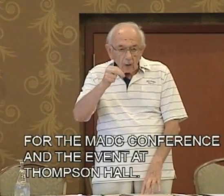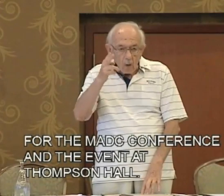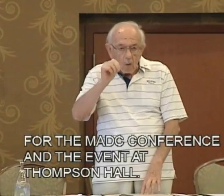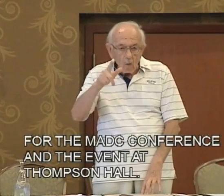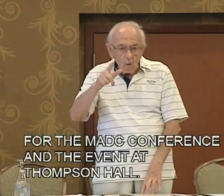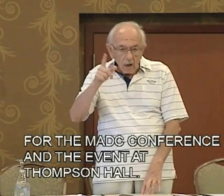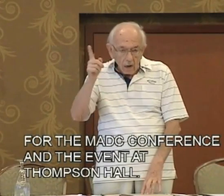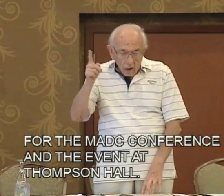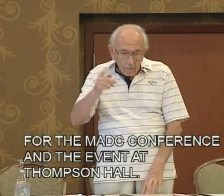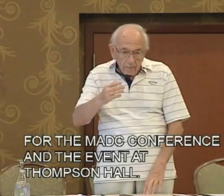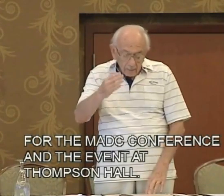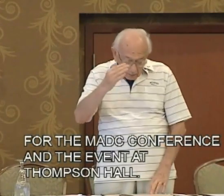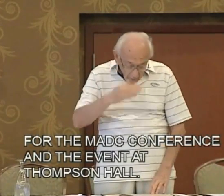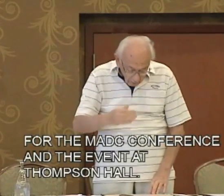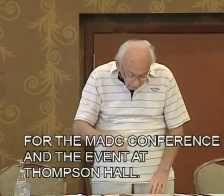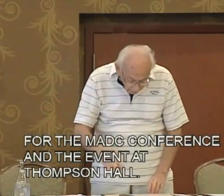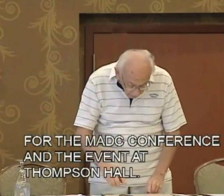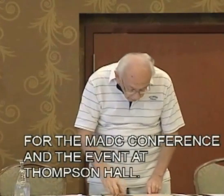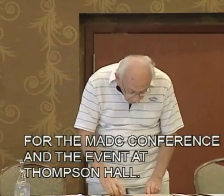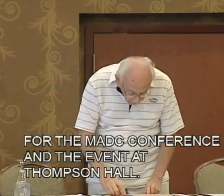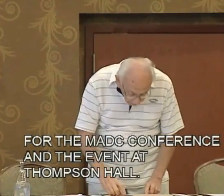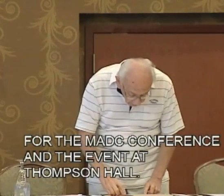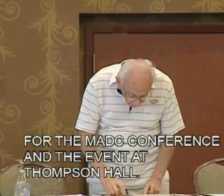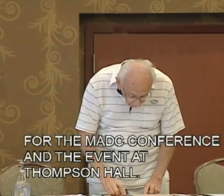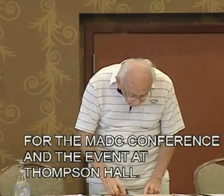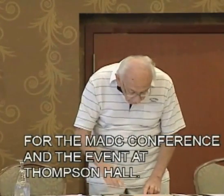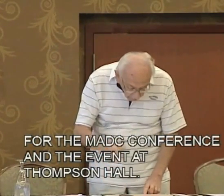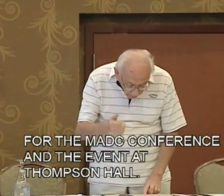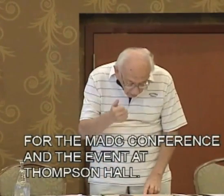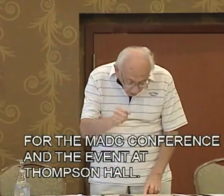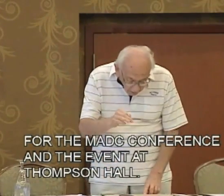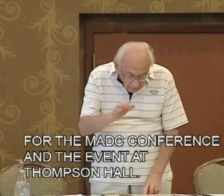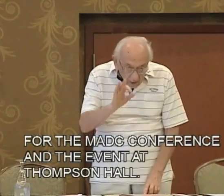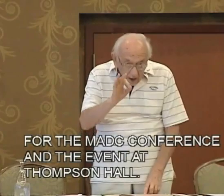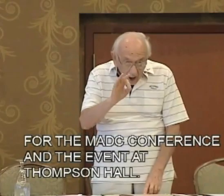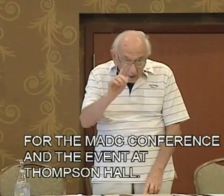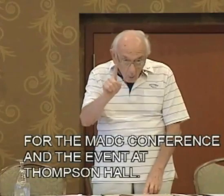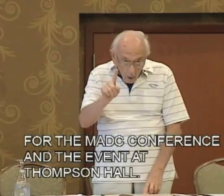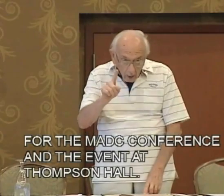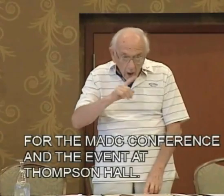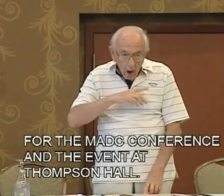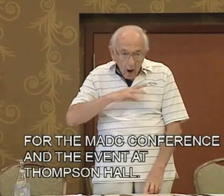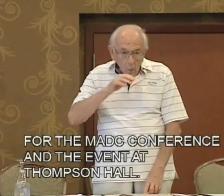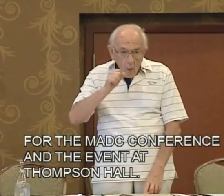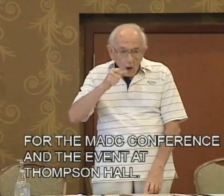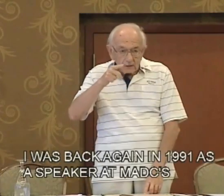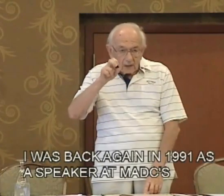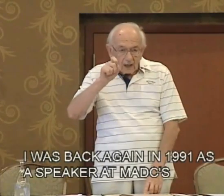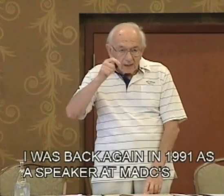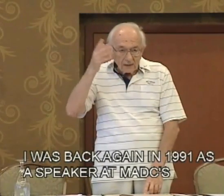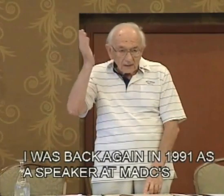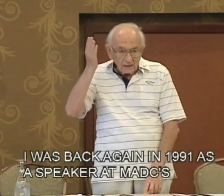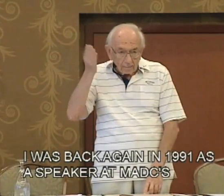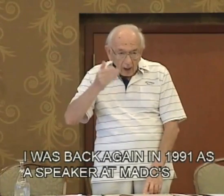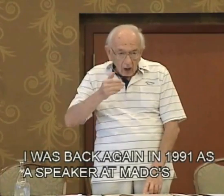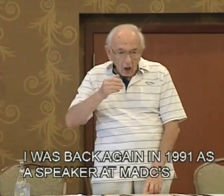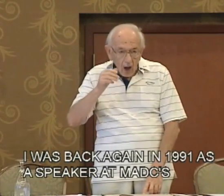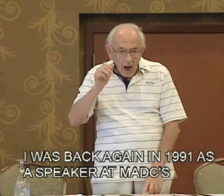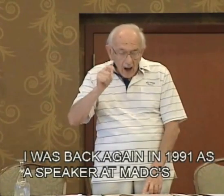and the event at Thompson Hall I was back again in 1991 as